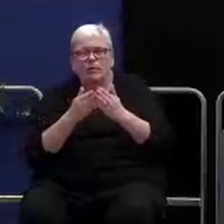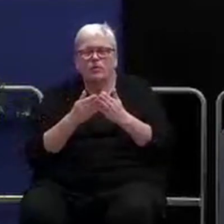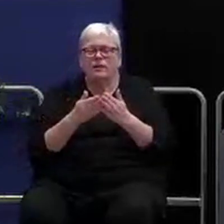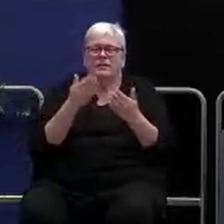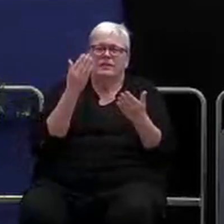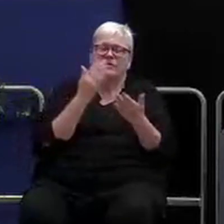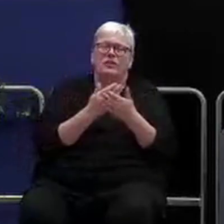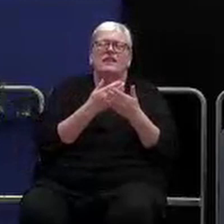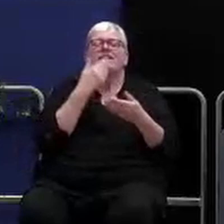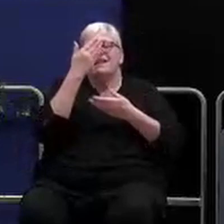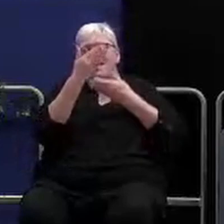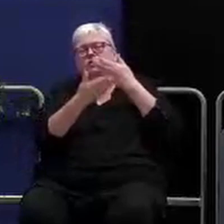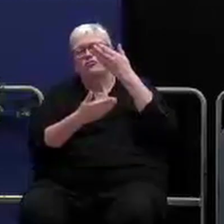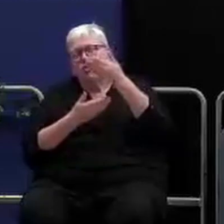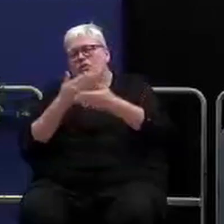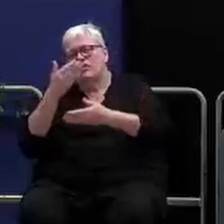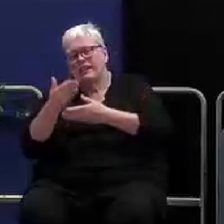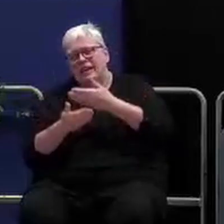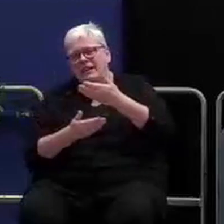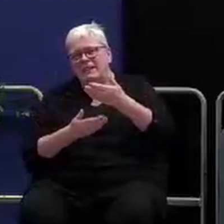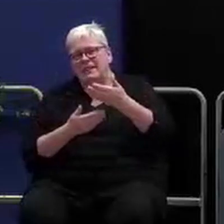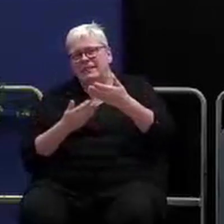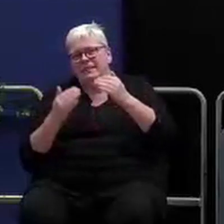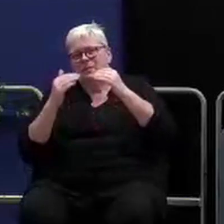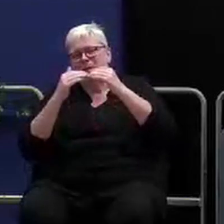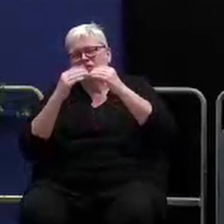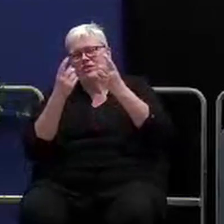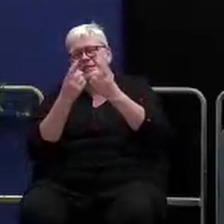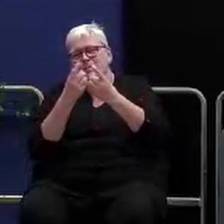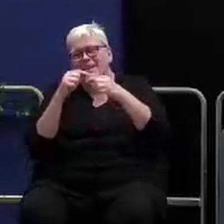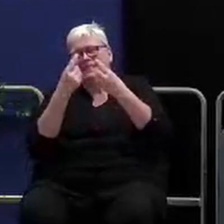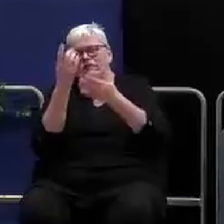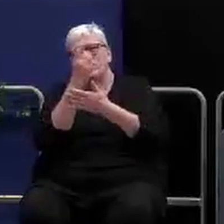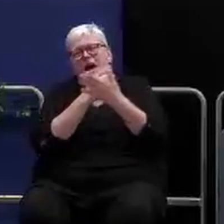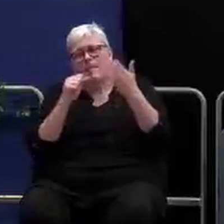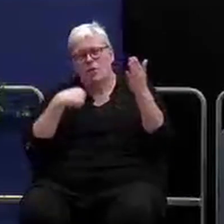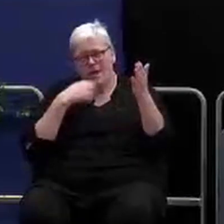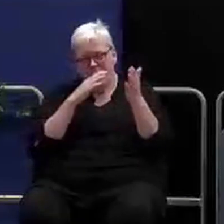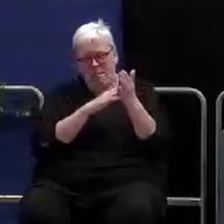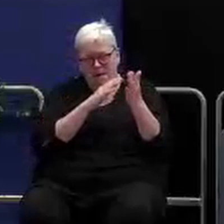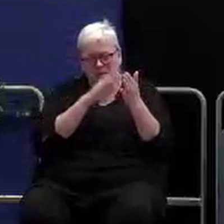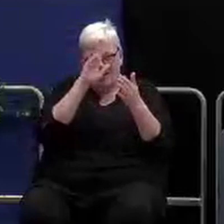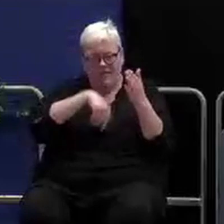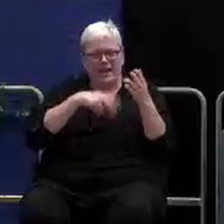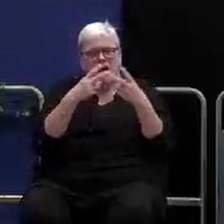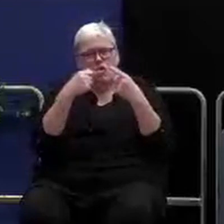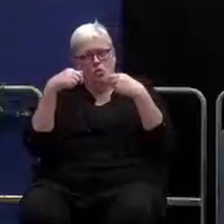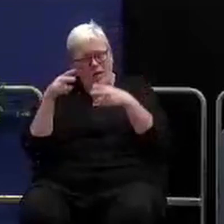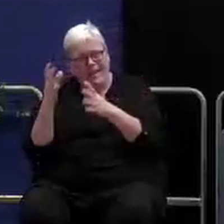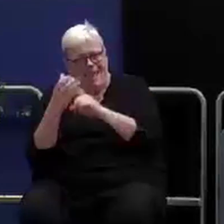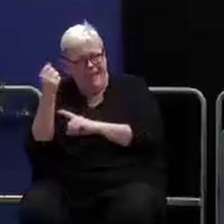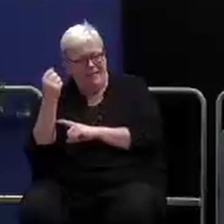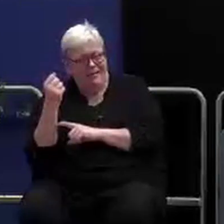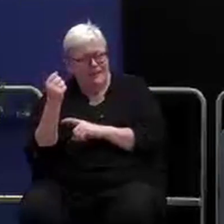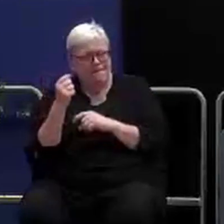the way telling the story of this children's book tells something different about my mother than I could get any other way.